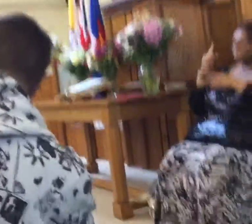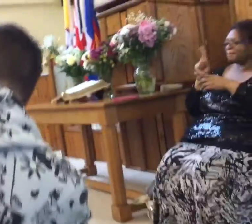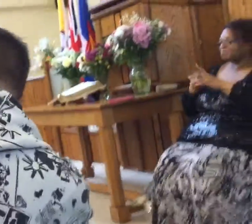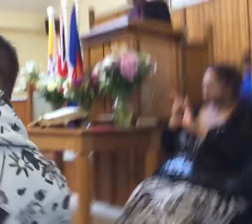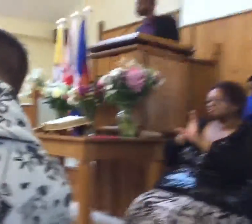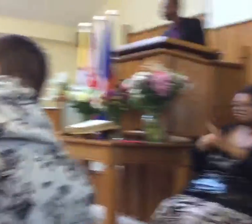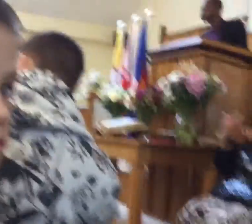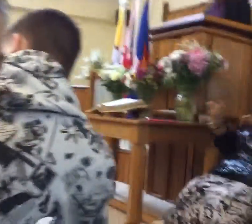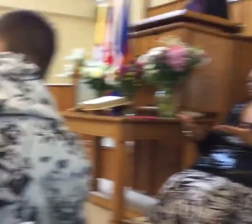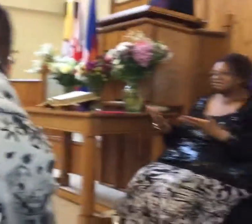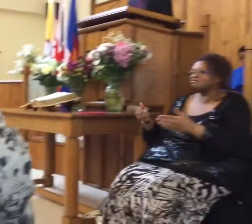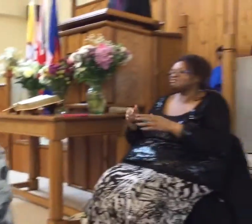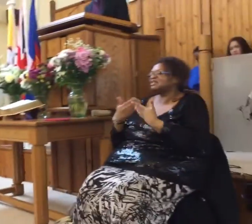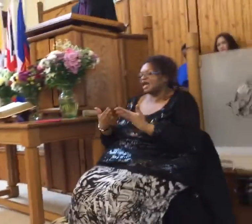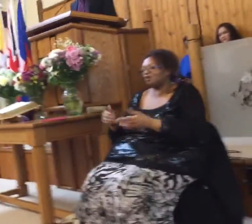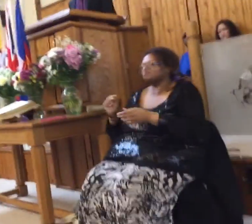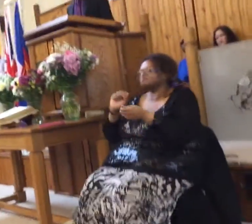an example today.